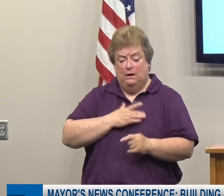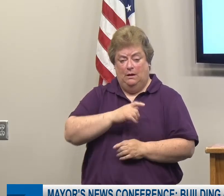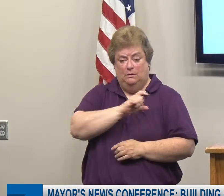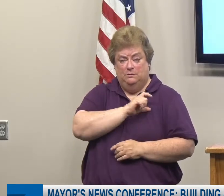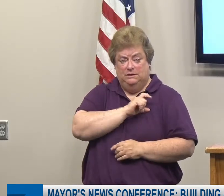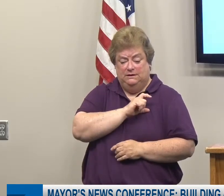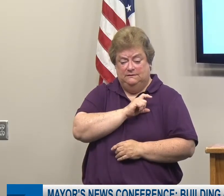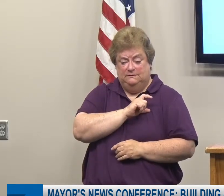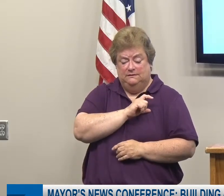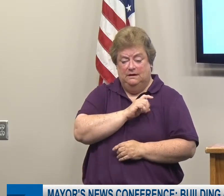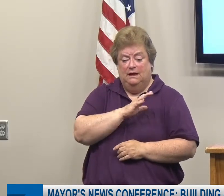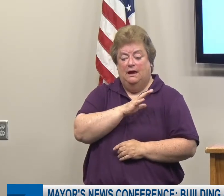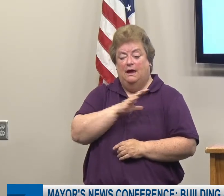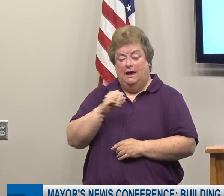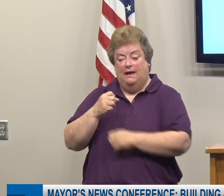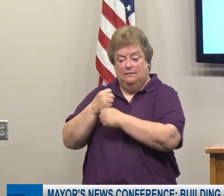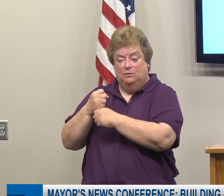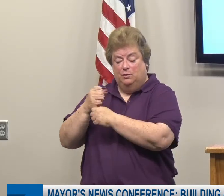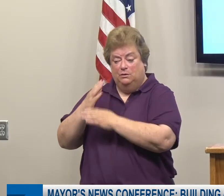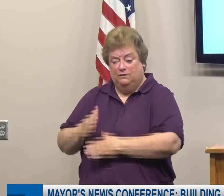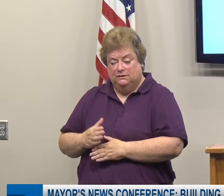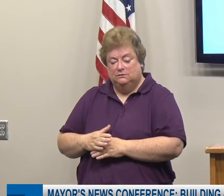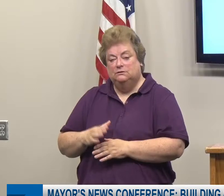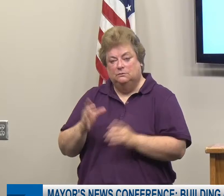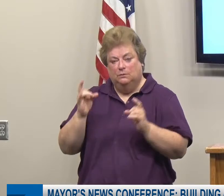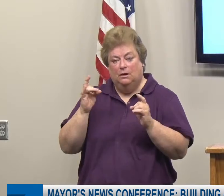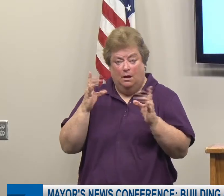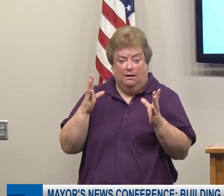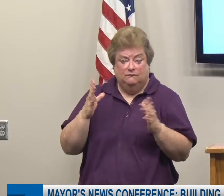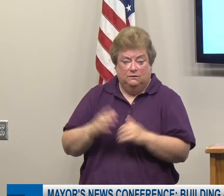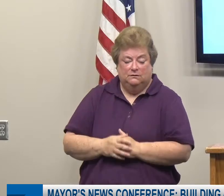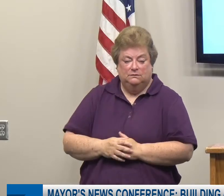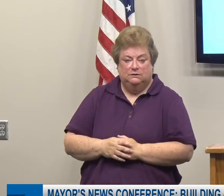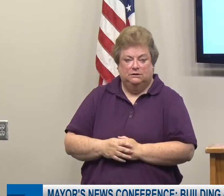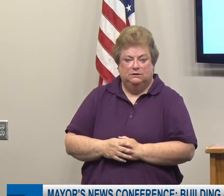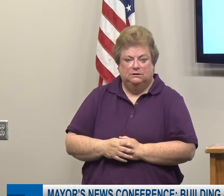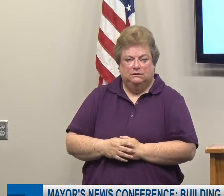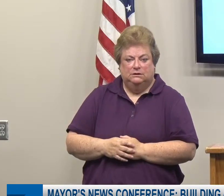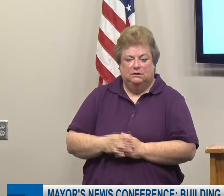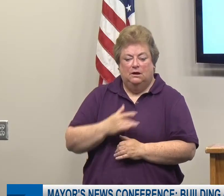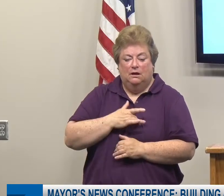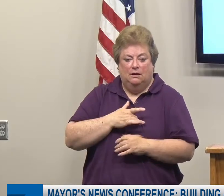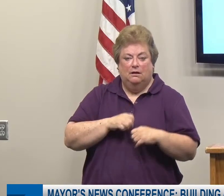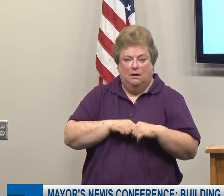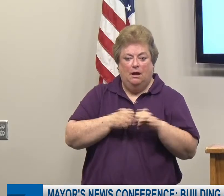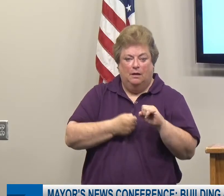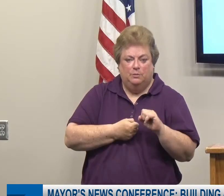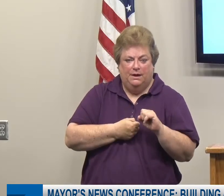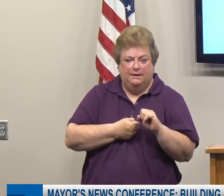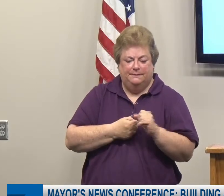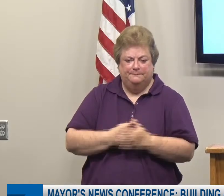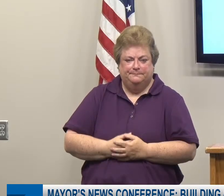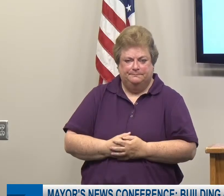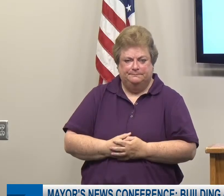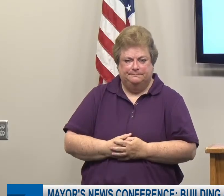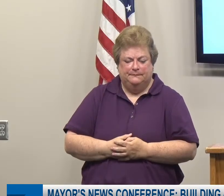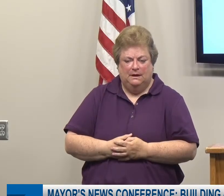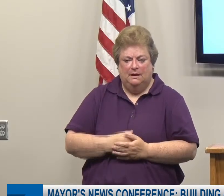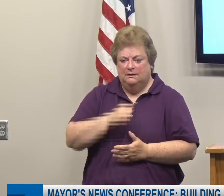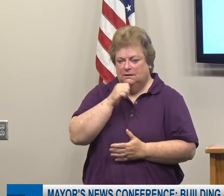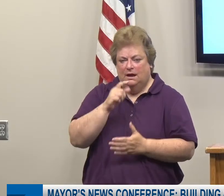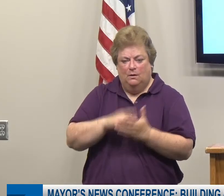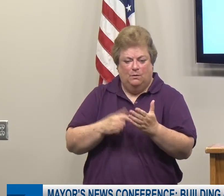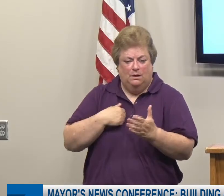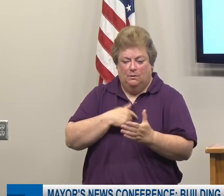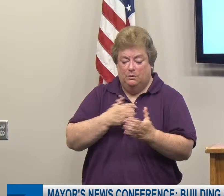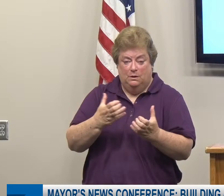officers and to protesters were awful and absolutely heartbreaking. It's not what any of us wanted